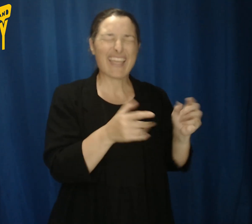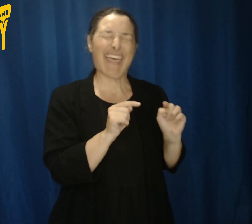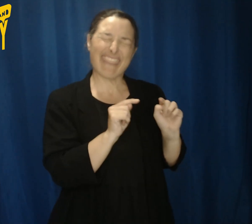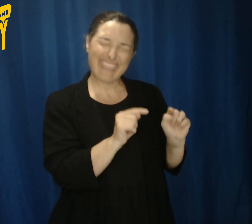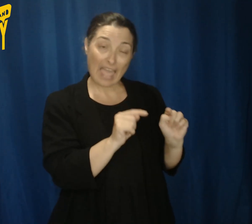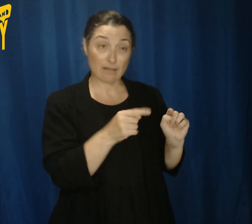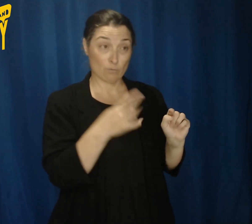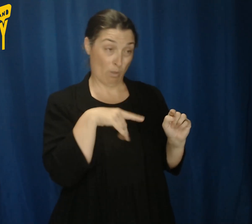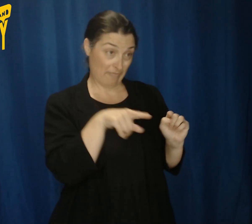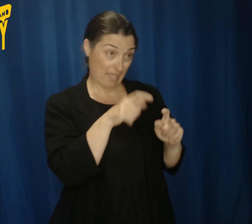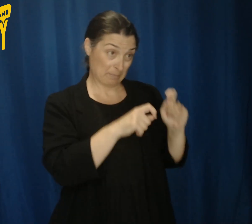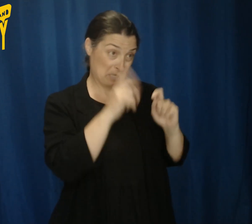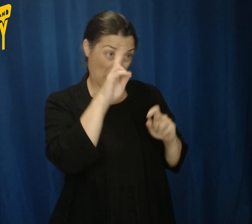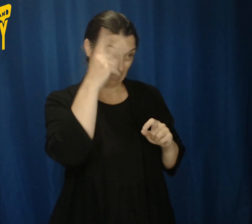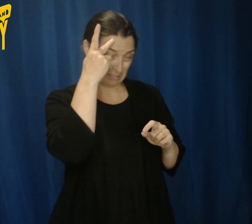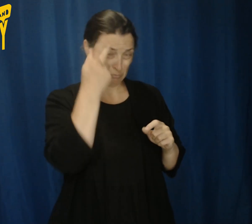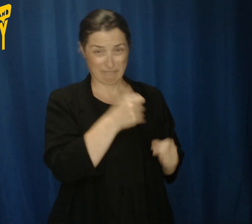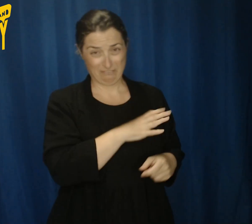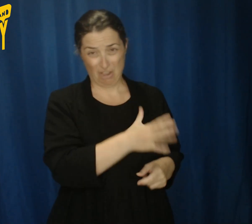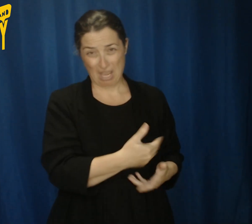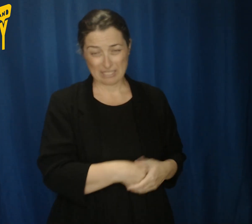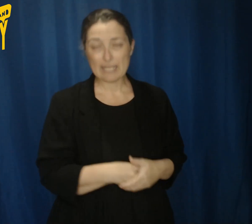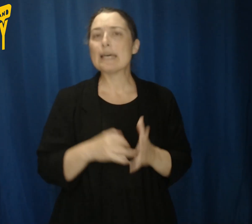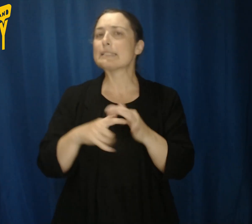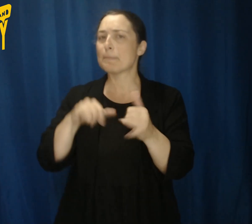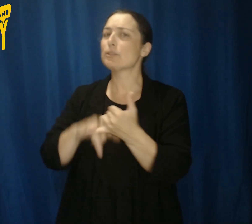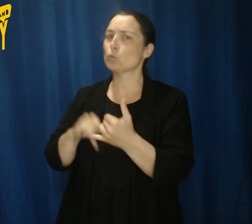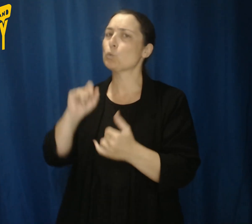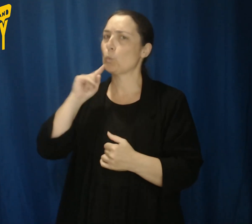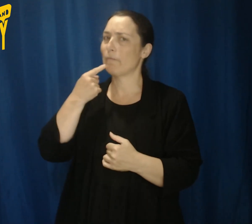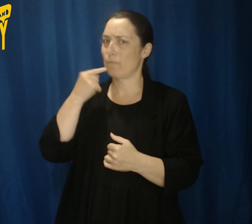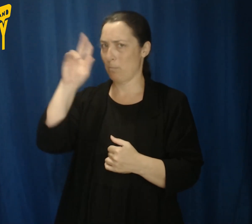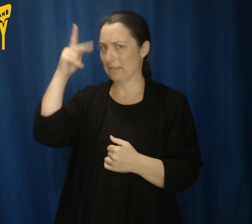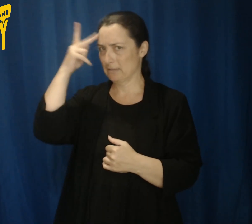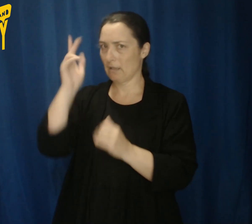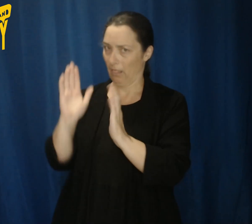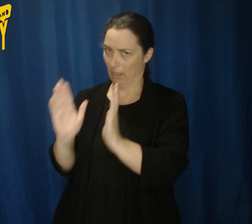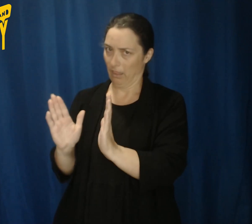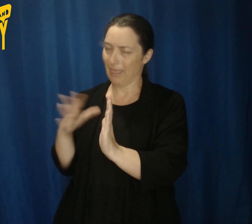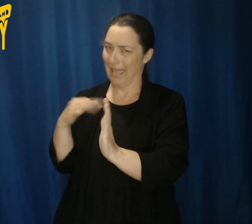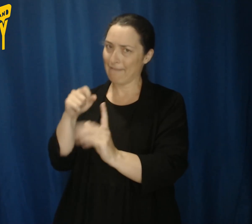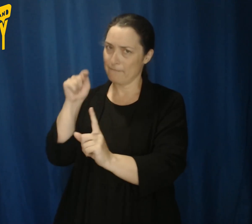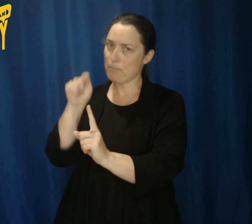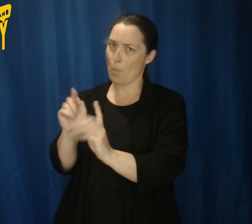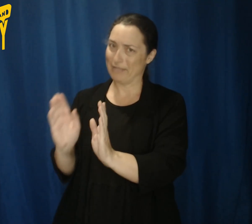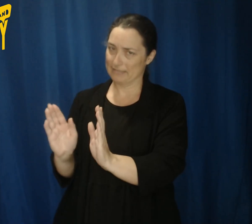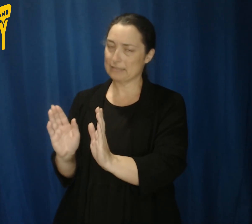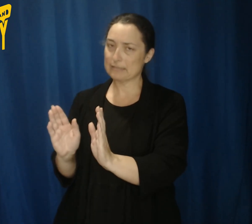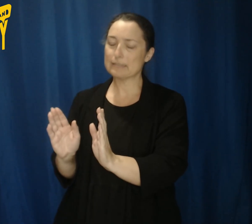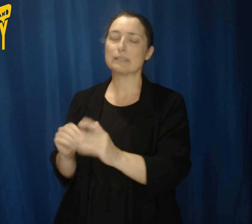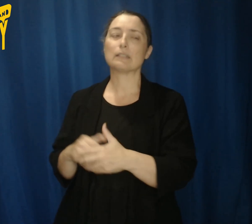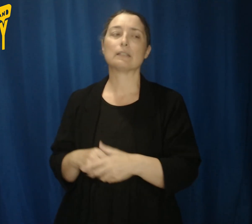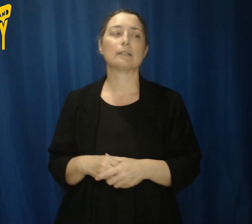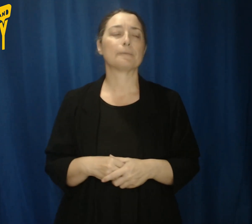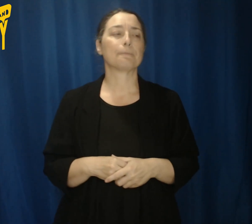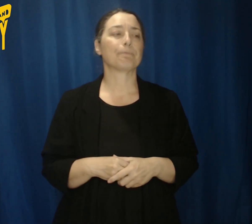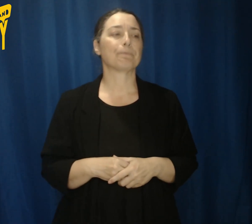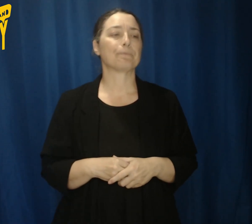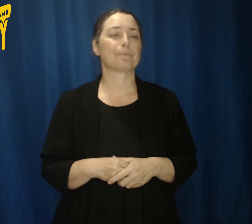political, so be it. Specials is different though, because I've really got some real purpose with specials. But I like to think I'm kind of really obvious about